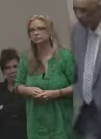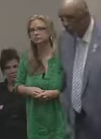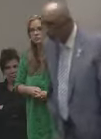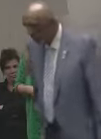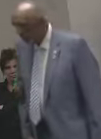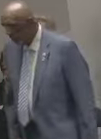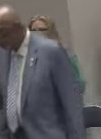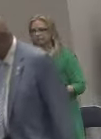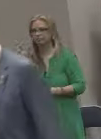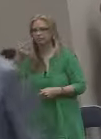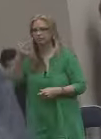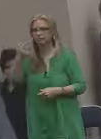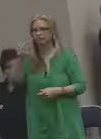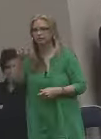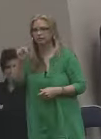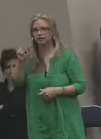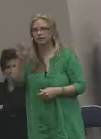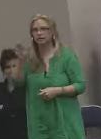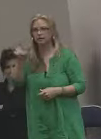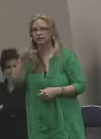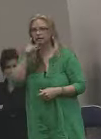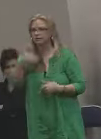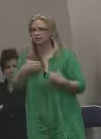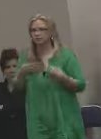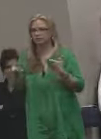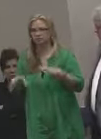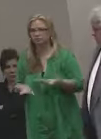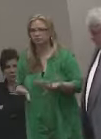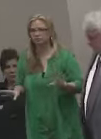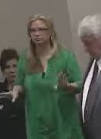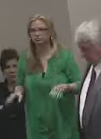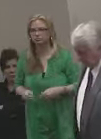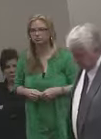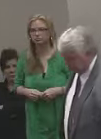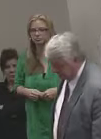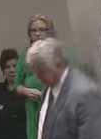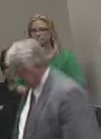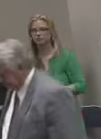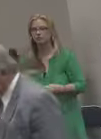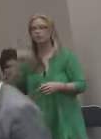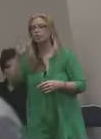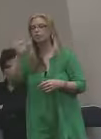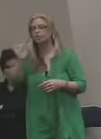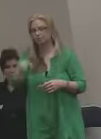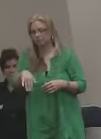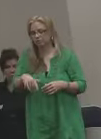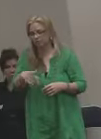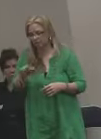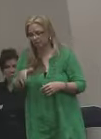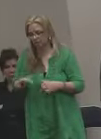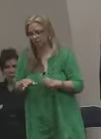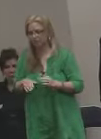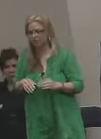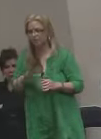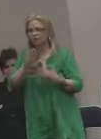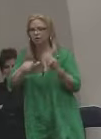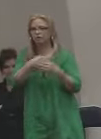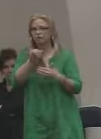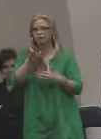Glenn Ford never had a chance. No, by the way, just for good measure, the jury was all